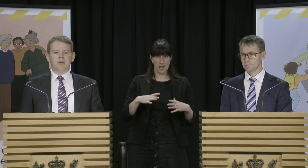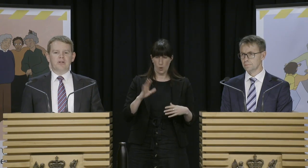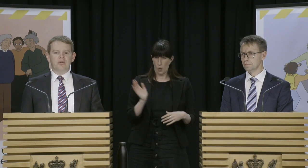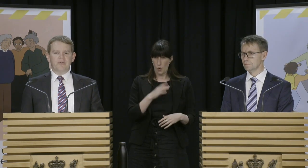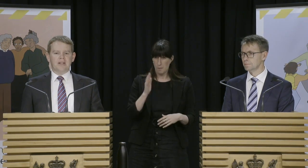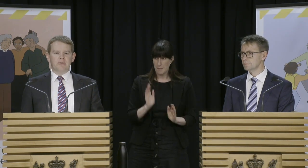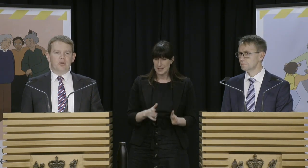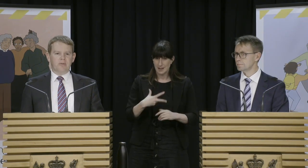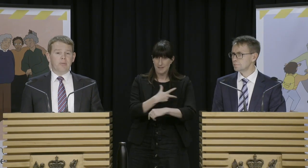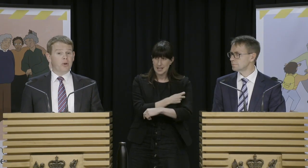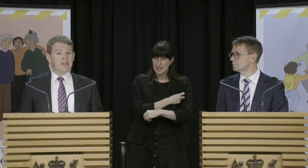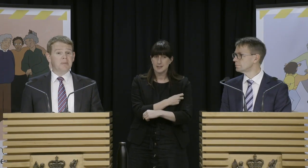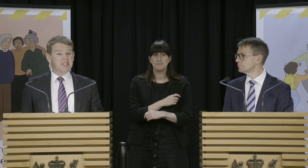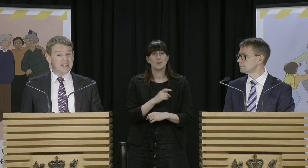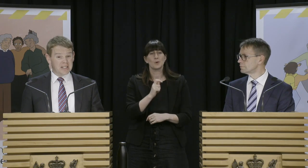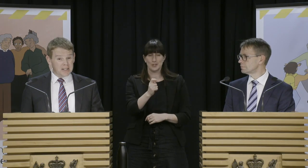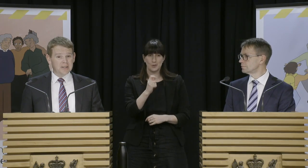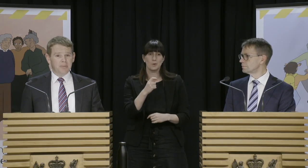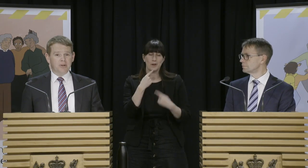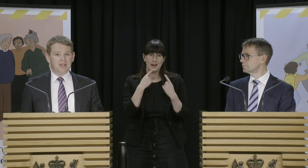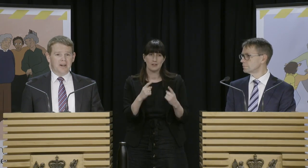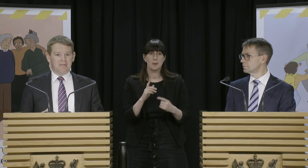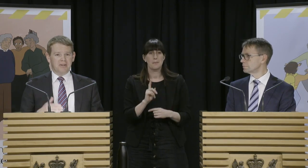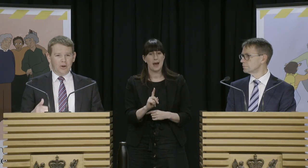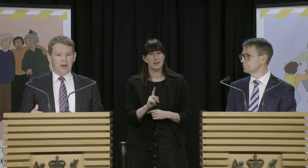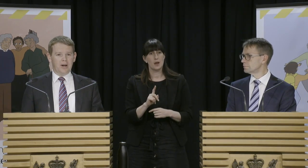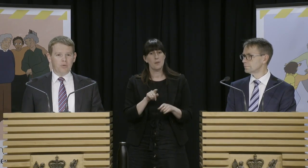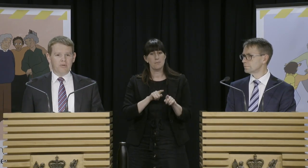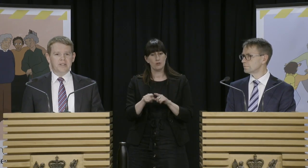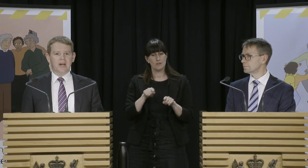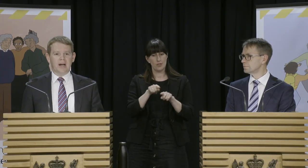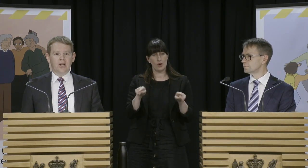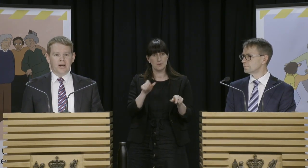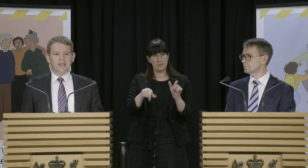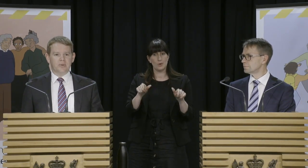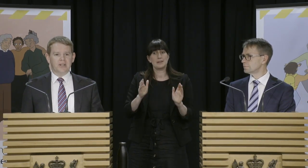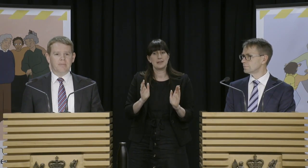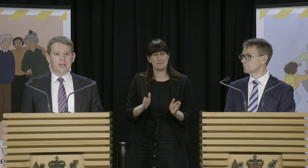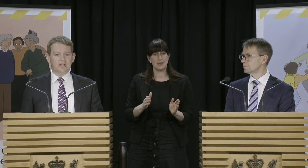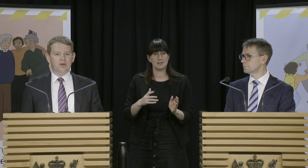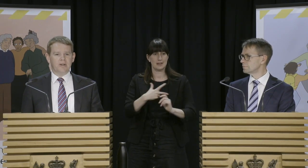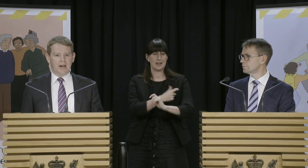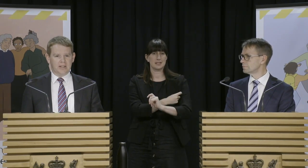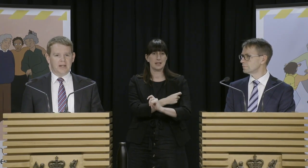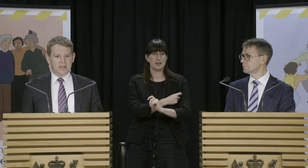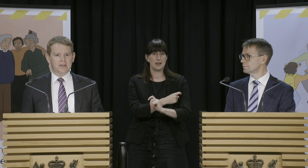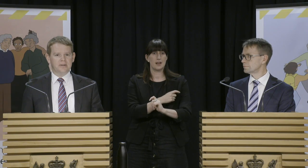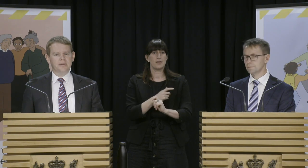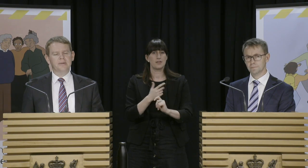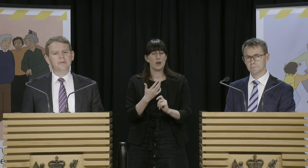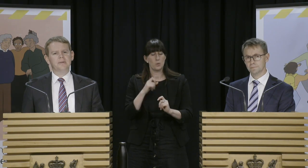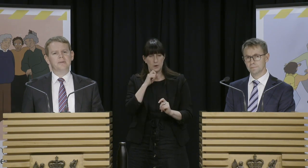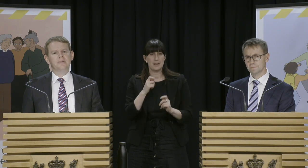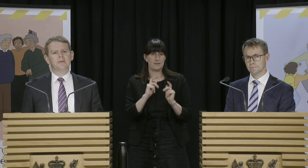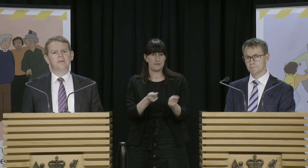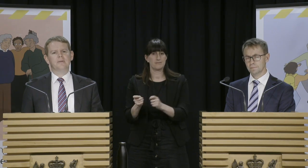the vast majority of people who need to be tested because they're at more risk are likely to end up needing to be vaccinated. And have